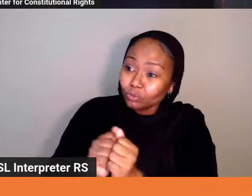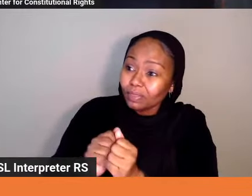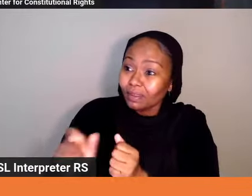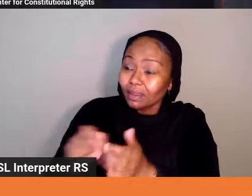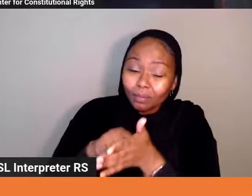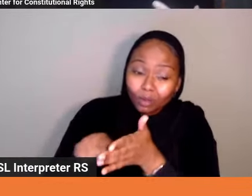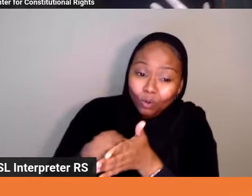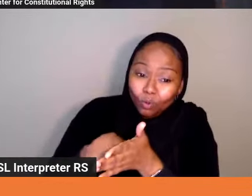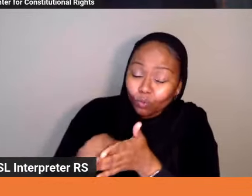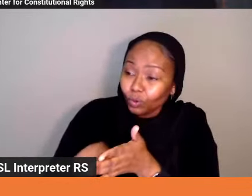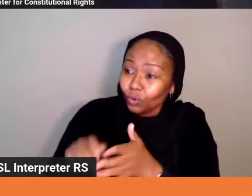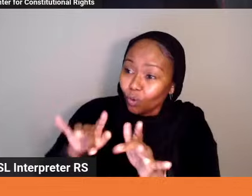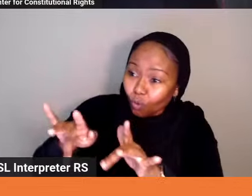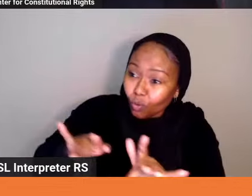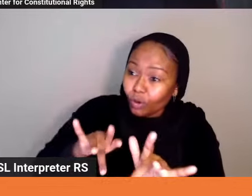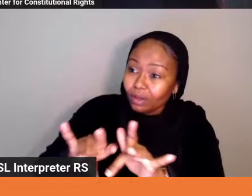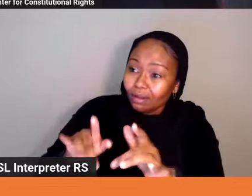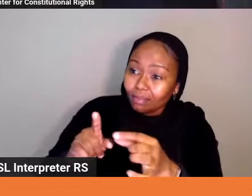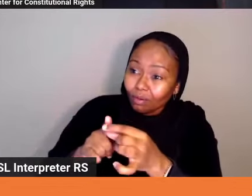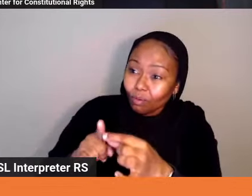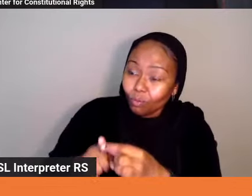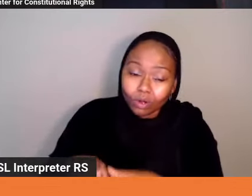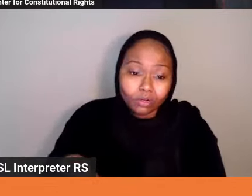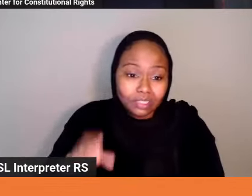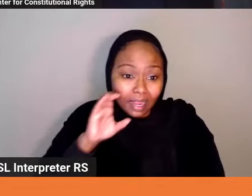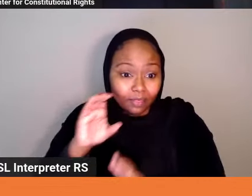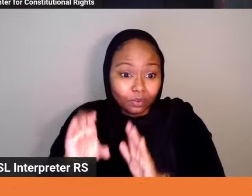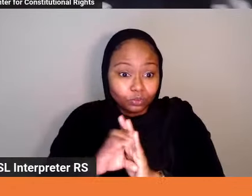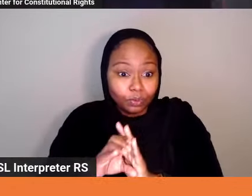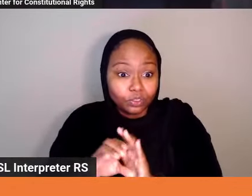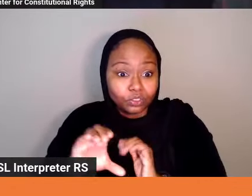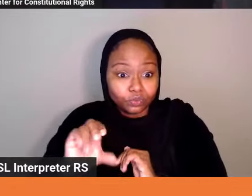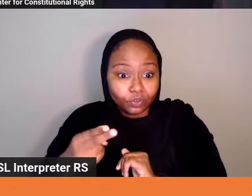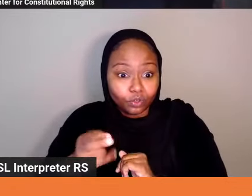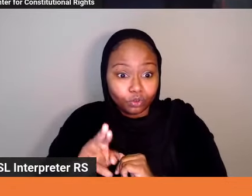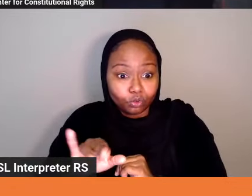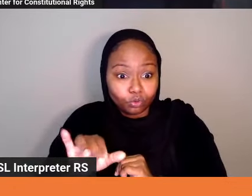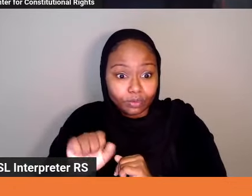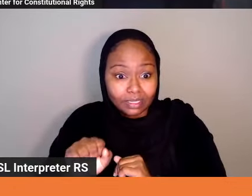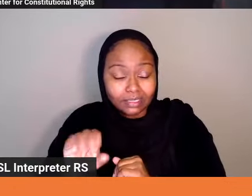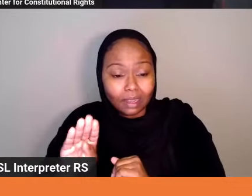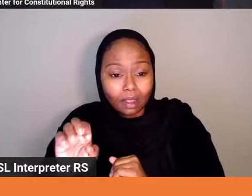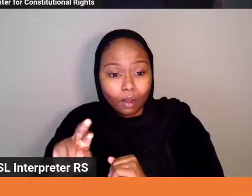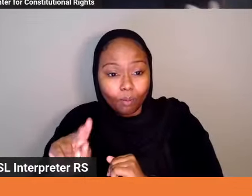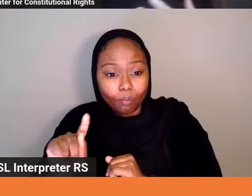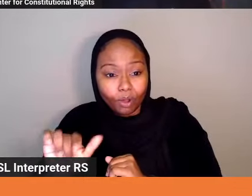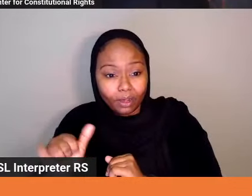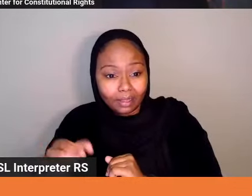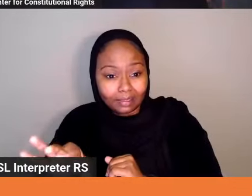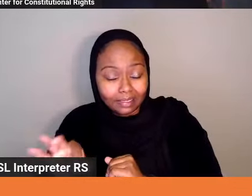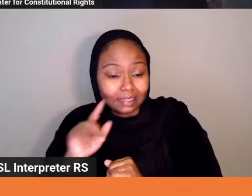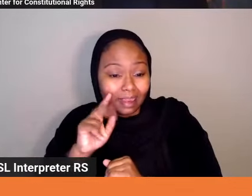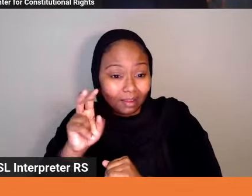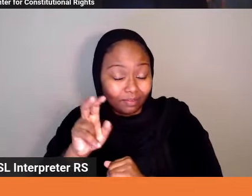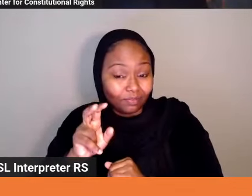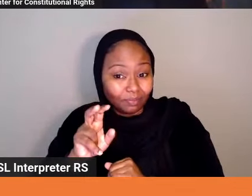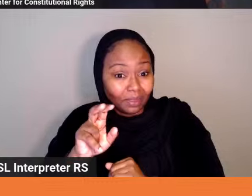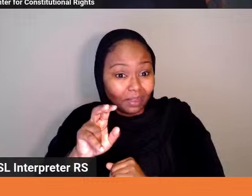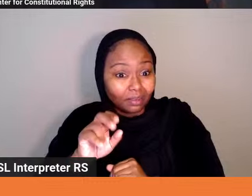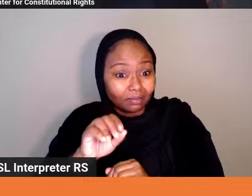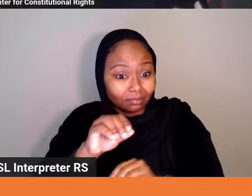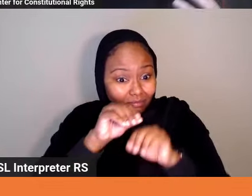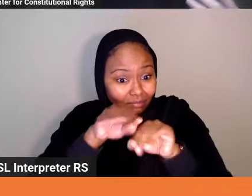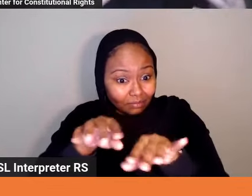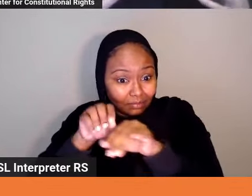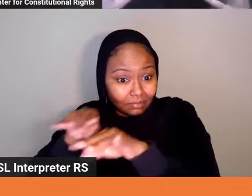stories. And those photos by Chris Bartlett have now traveled around the United States. So while we haven't had our day in